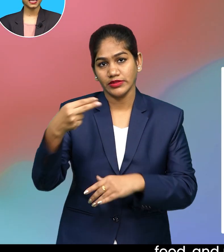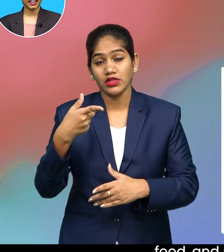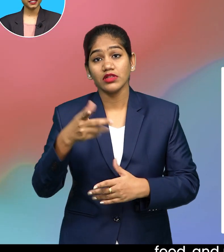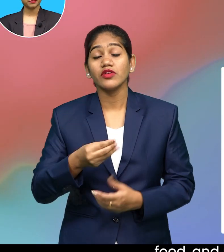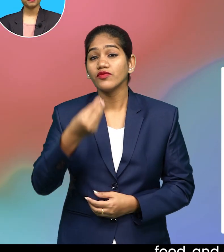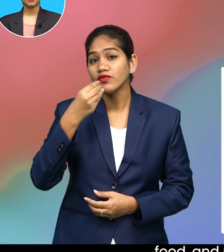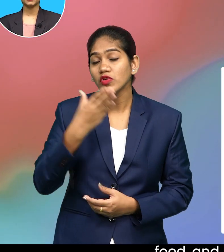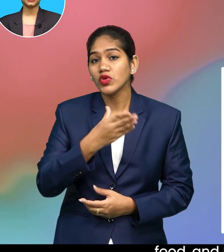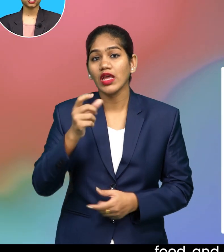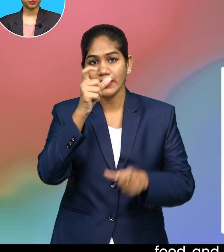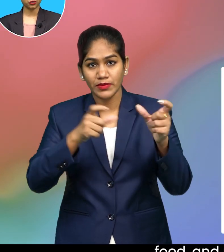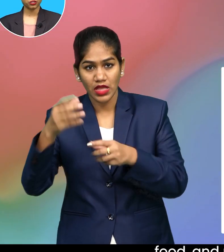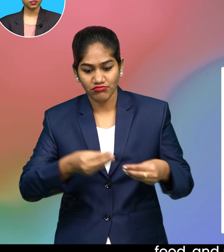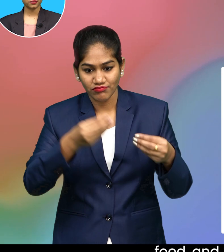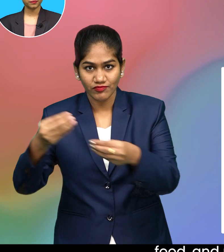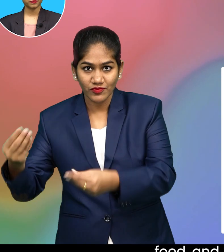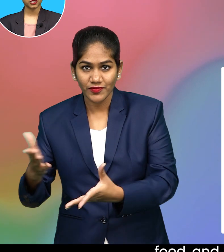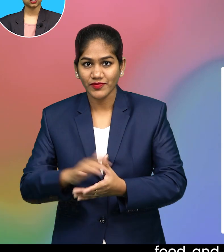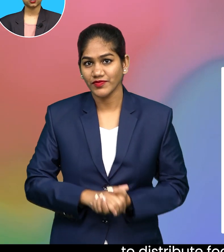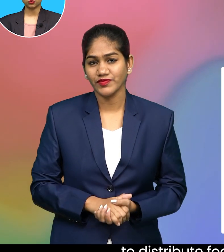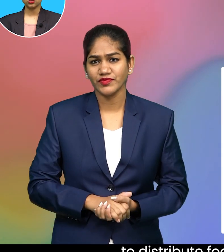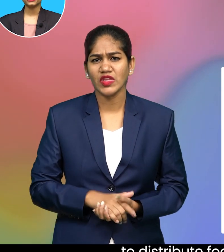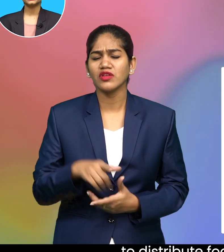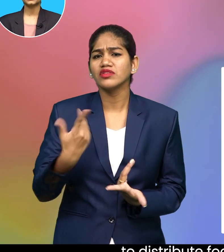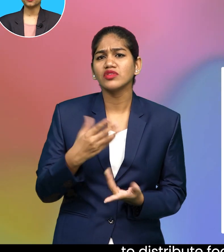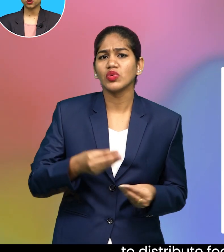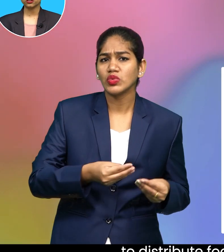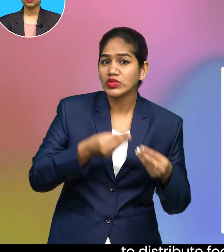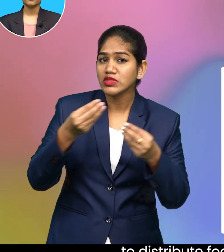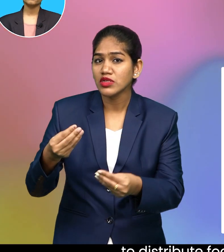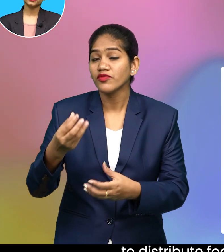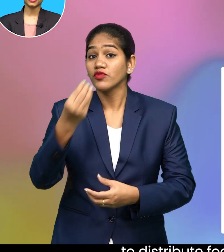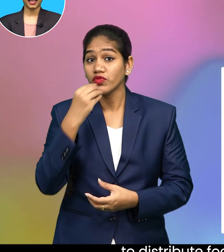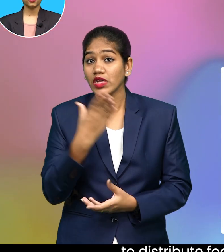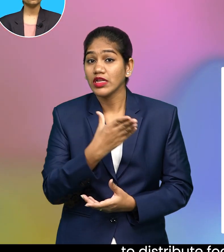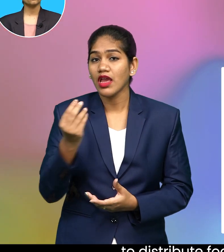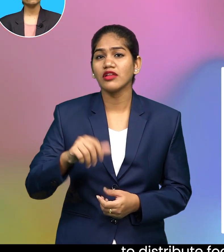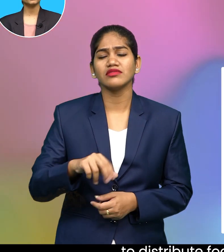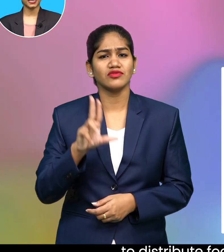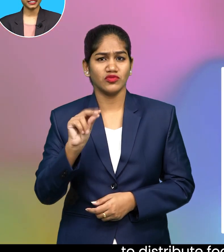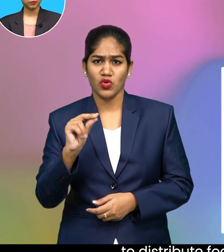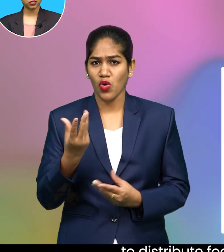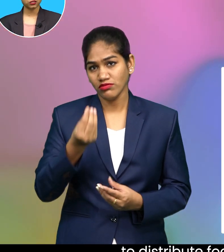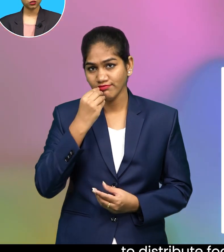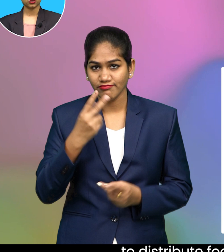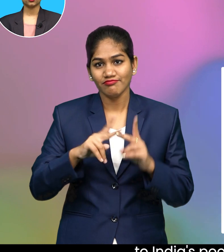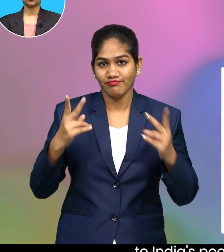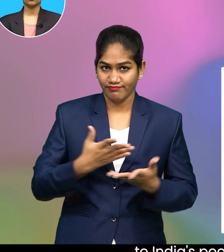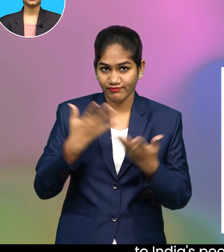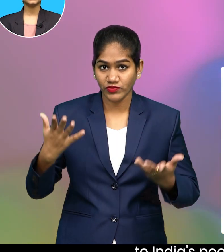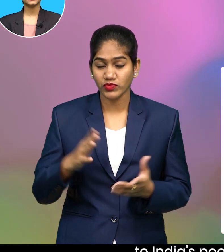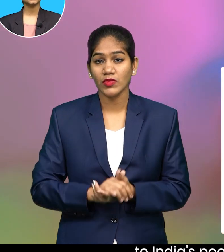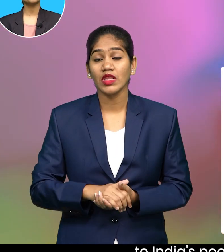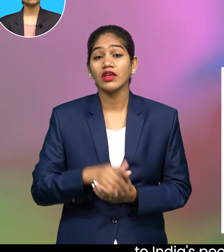Food and public distribution to distribute food and non-food items